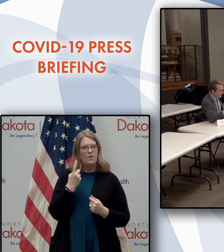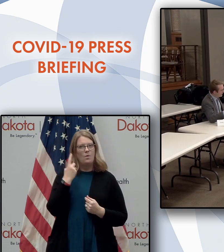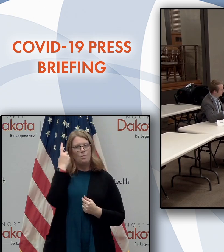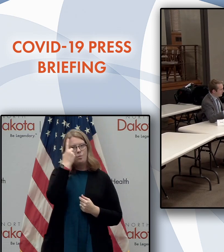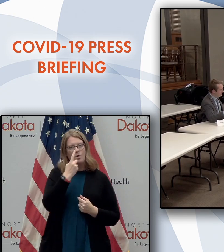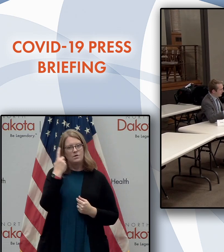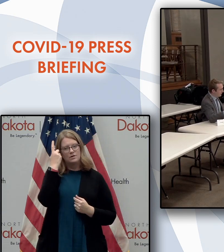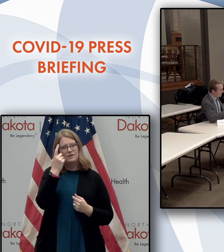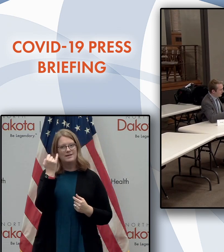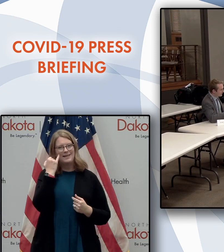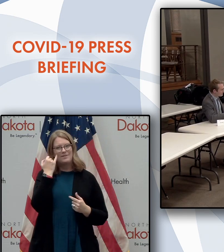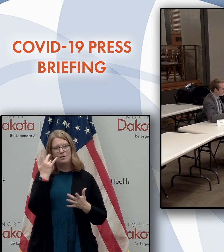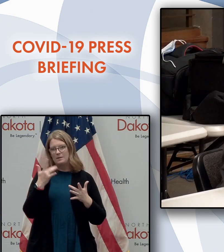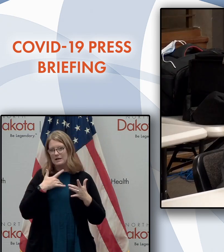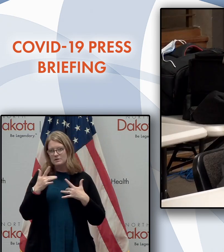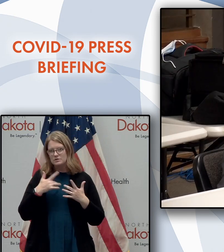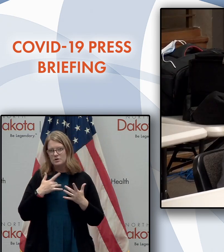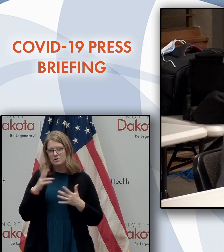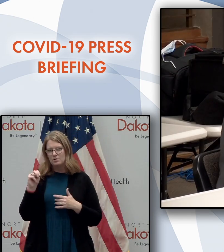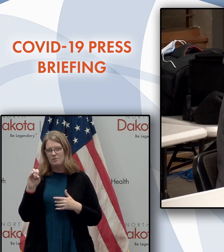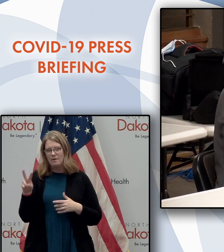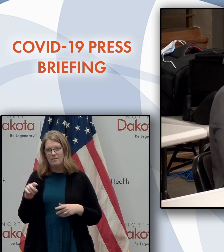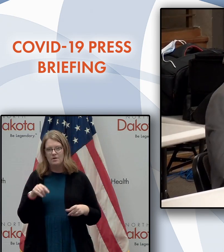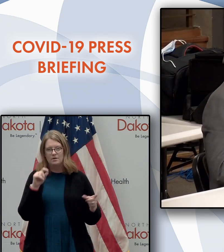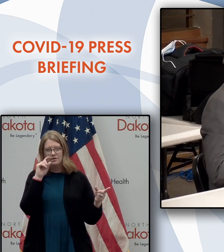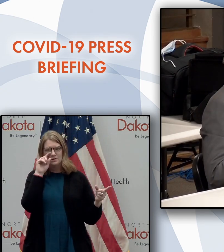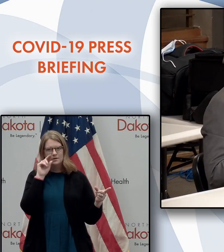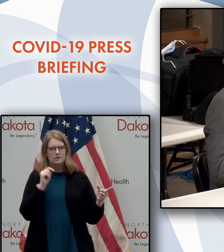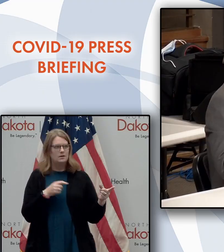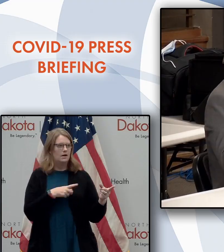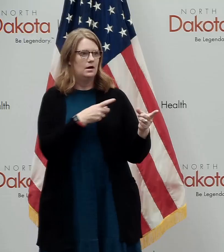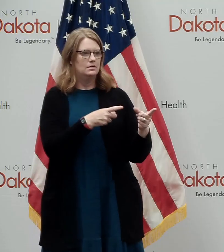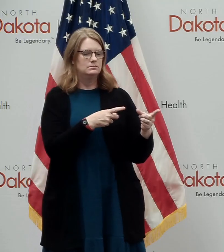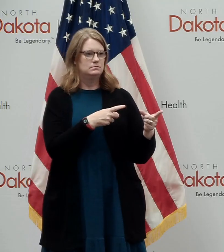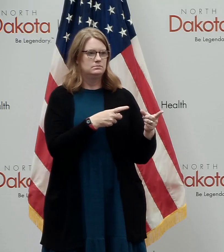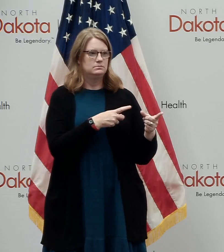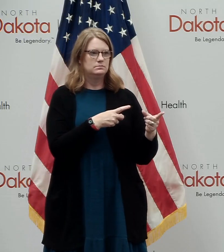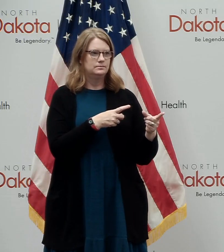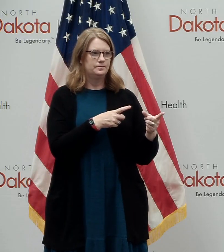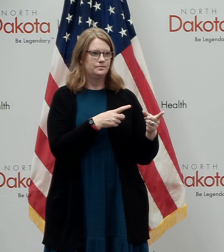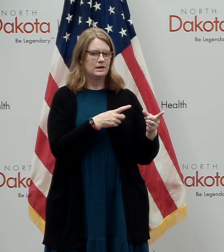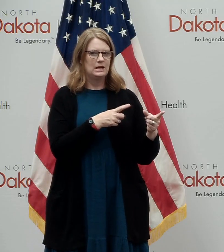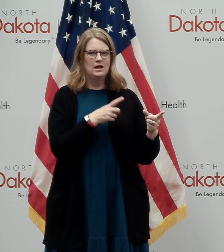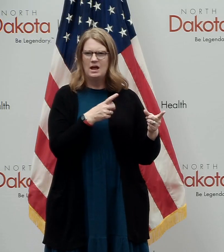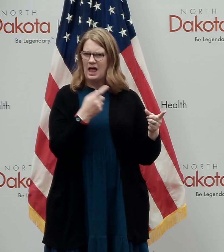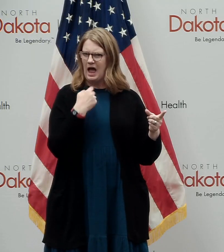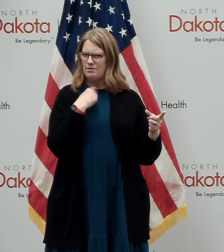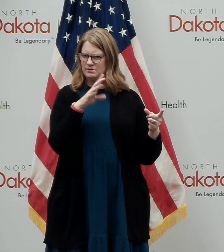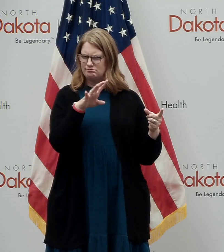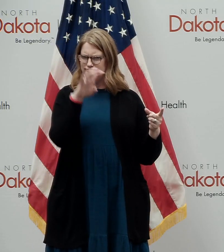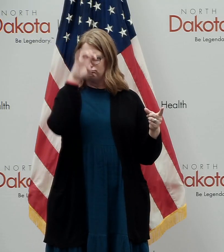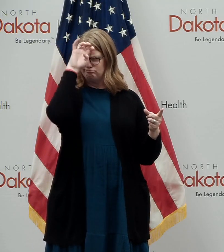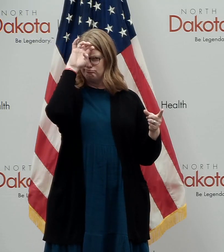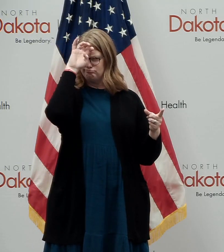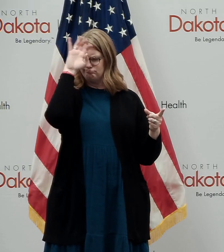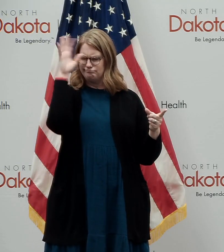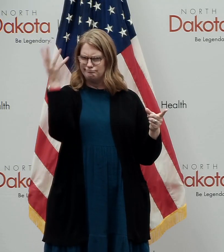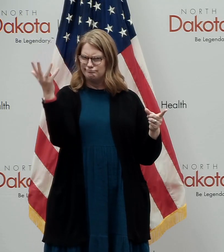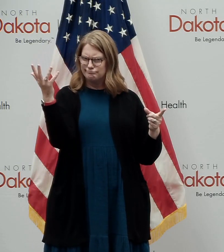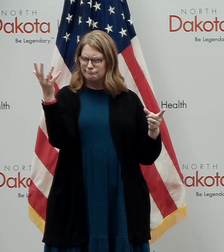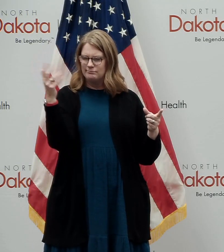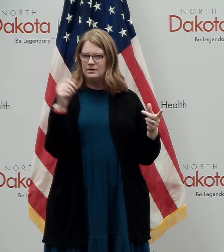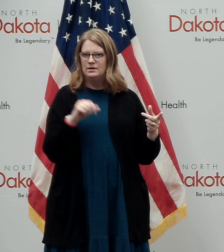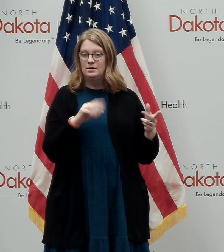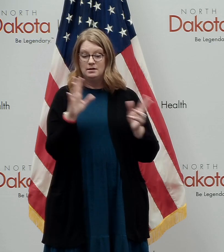going to be a concern in November. Well, quite frankly, that kind of puzzled me, that people